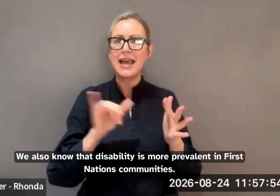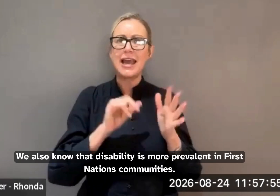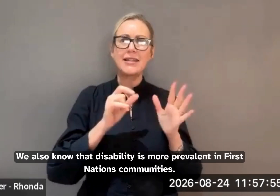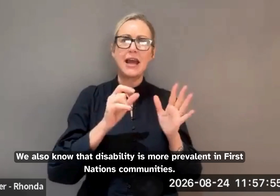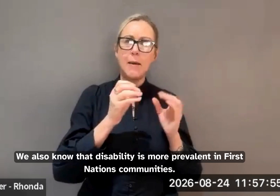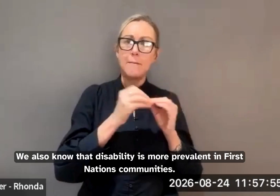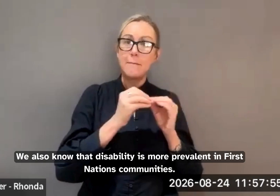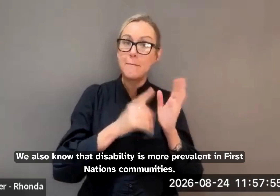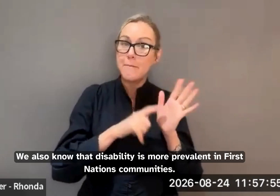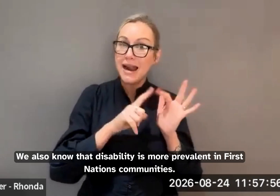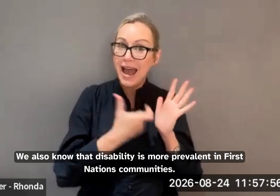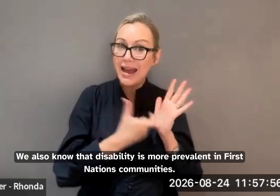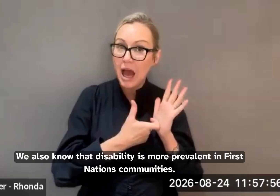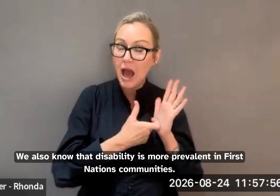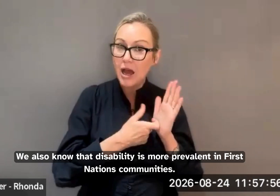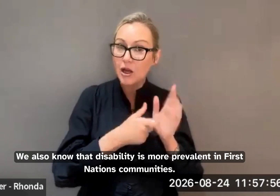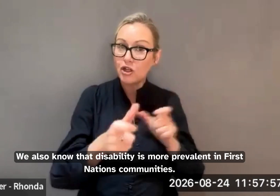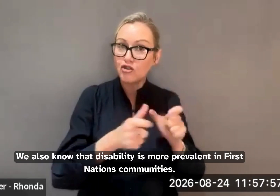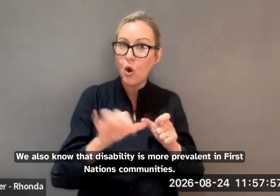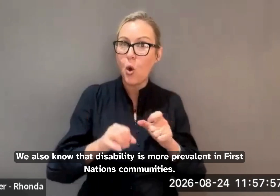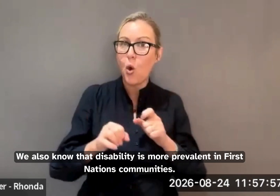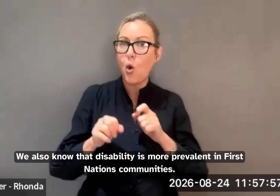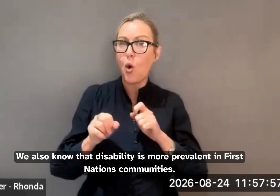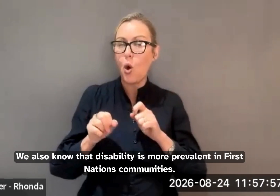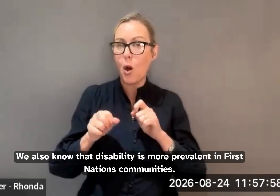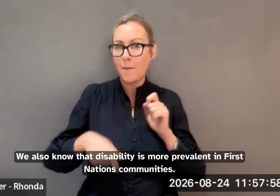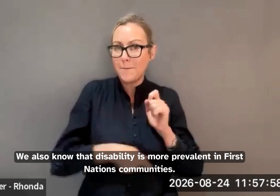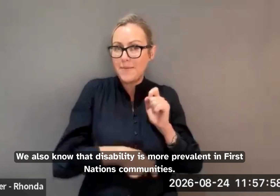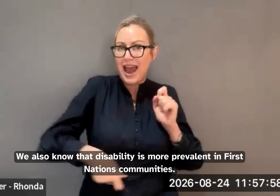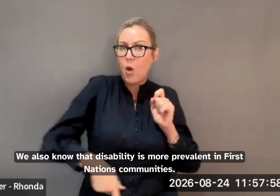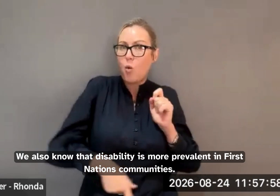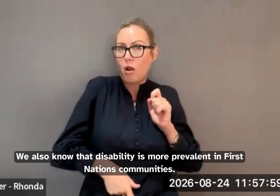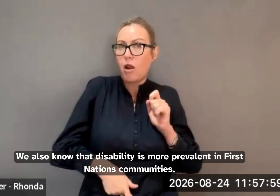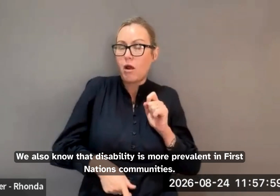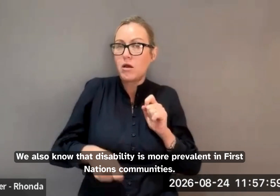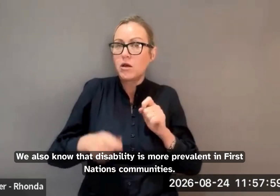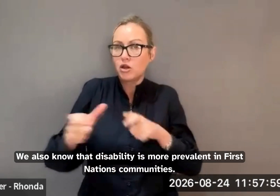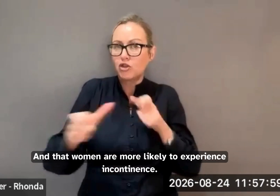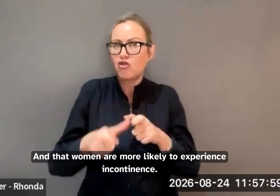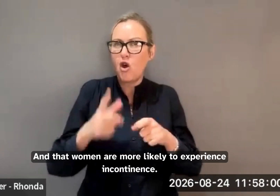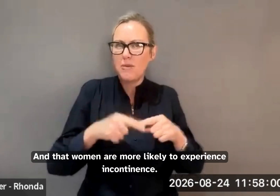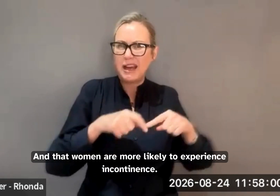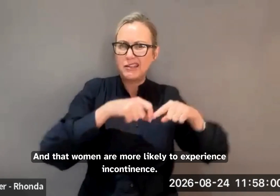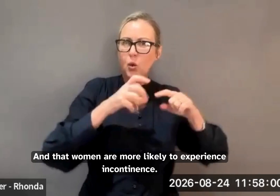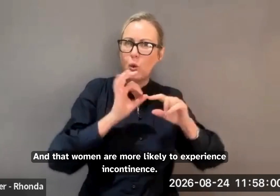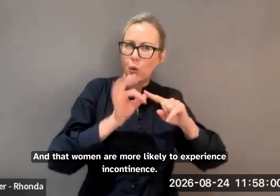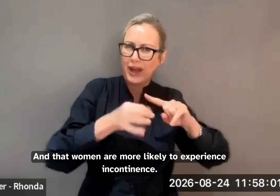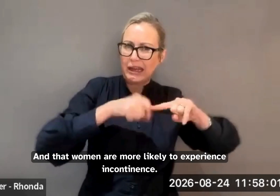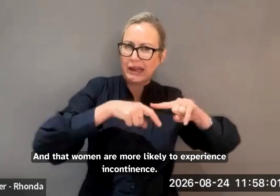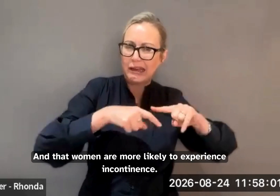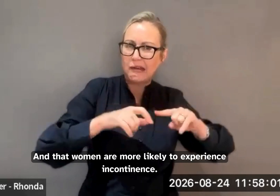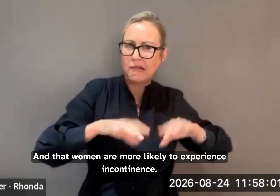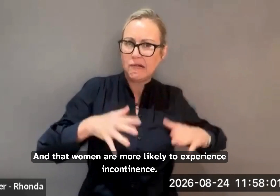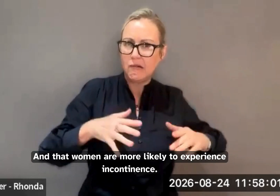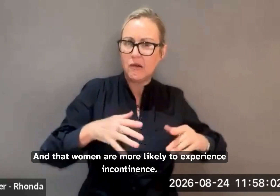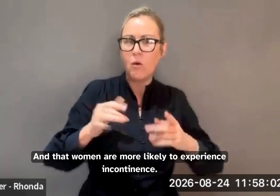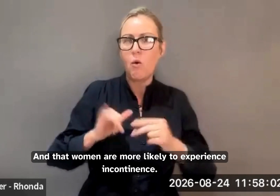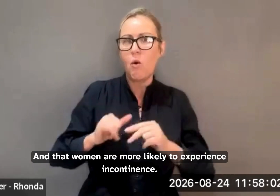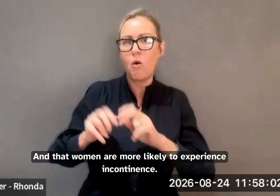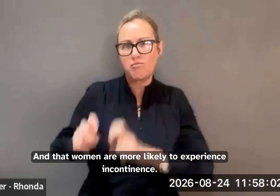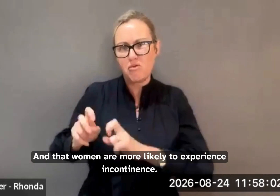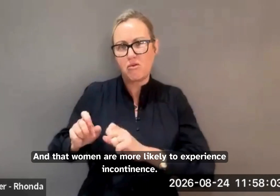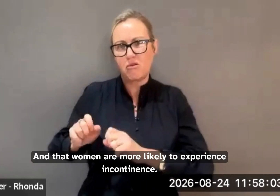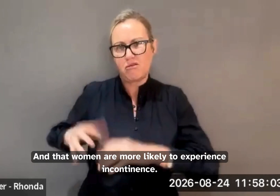control. We also know that disability is more prevalent in First Nations communities and that women are more likely